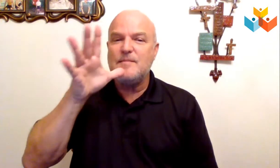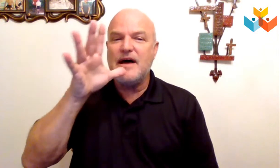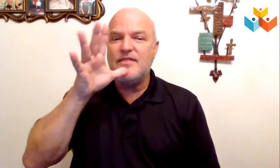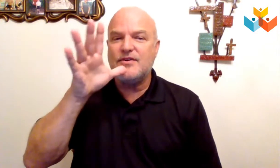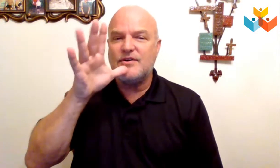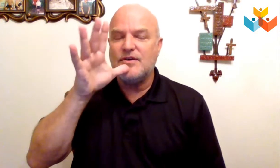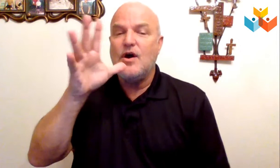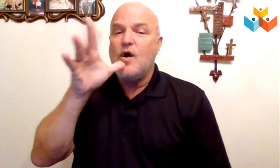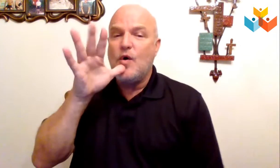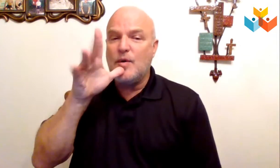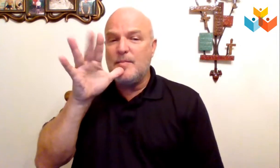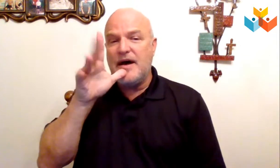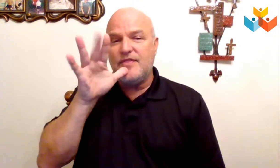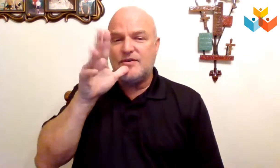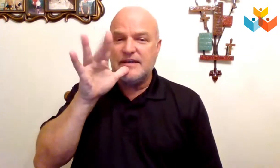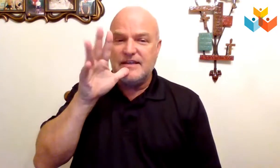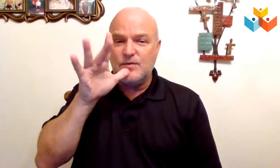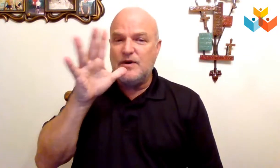Mother,